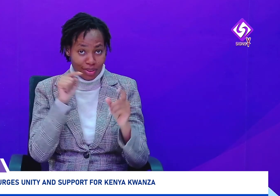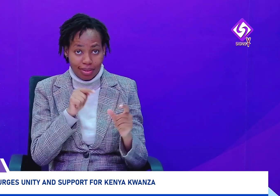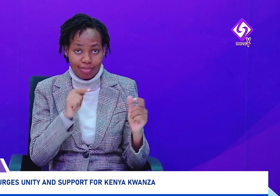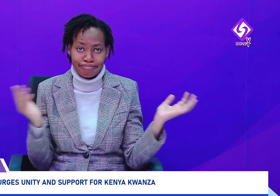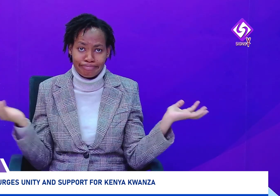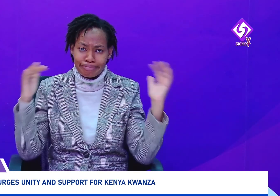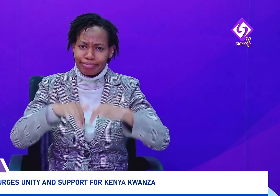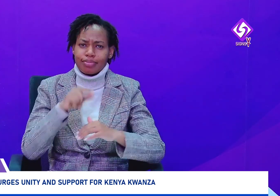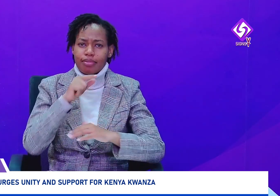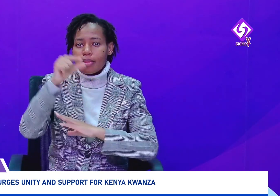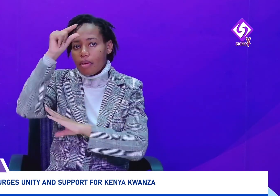with disabilities.